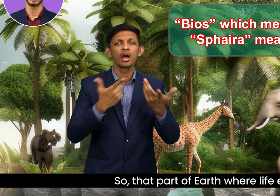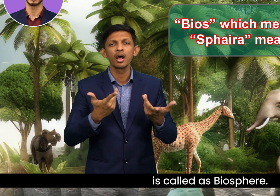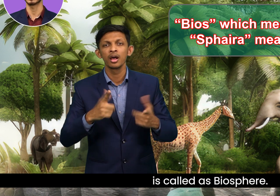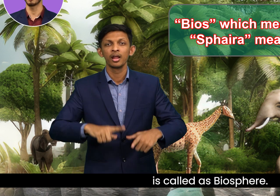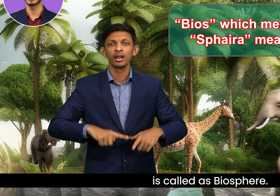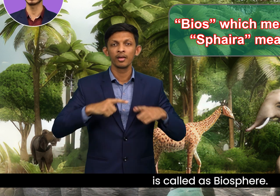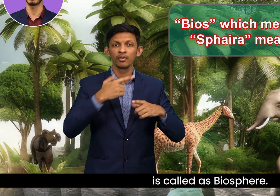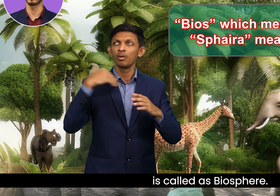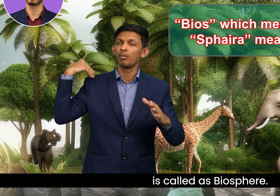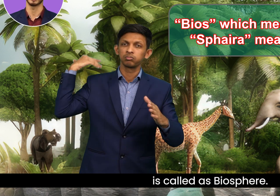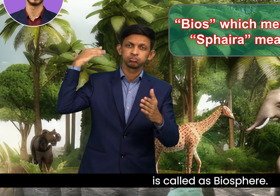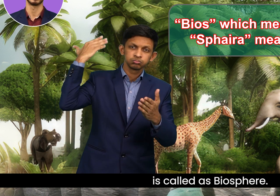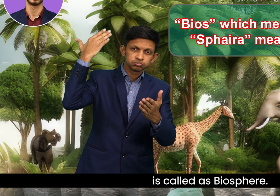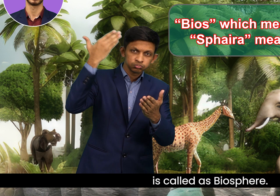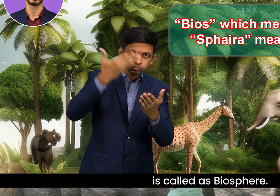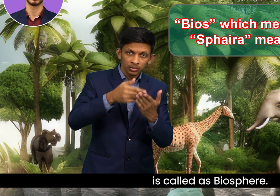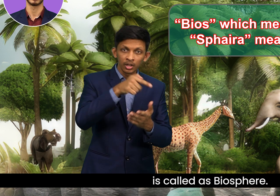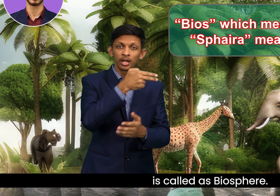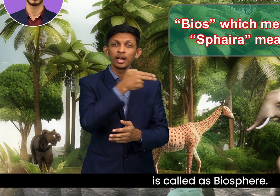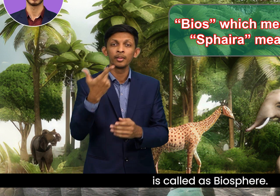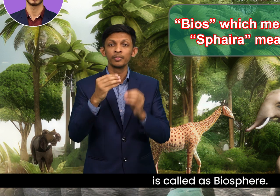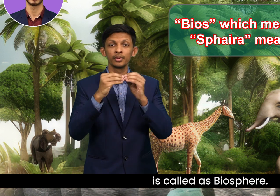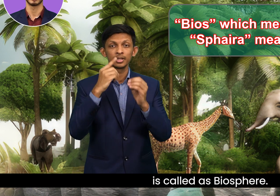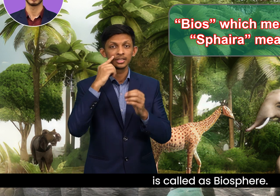exists is called as biosphere.